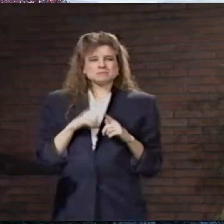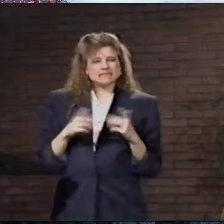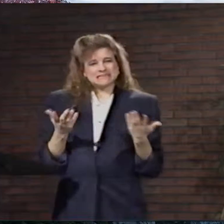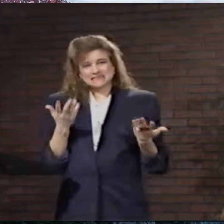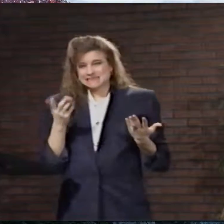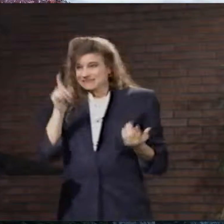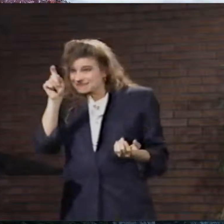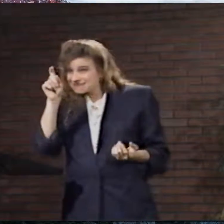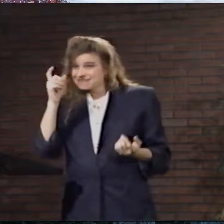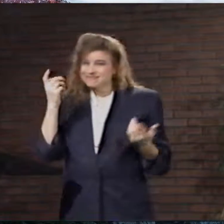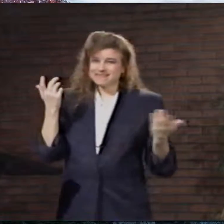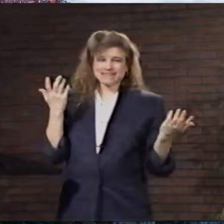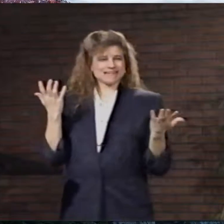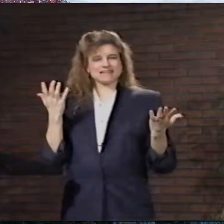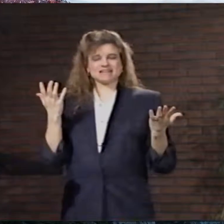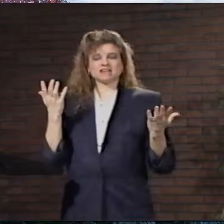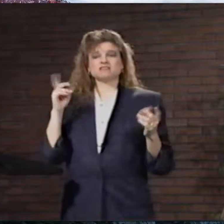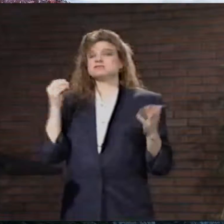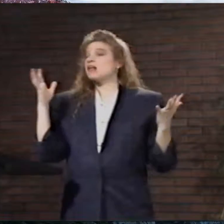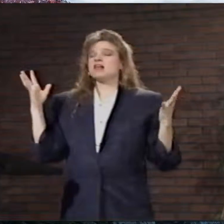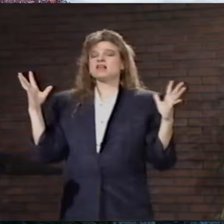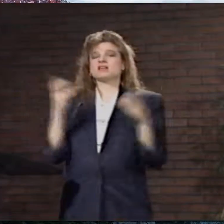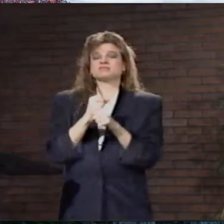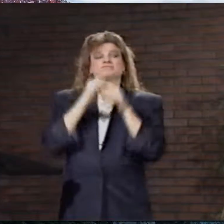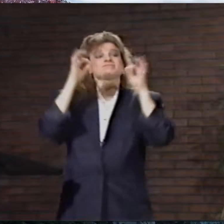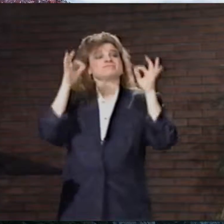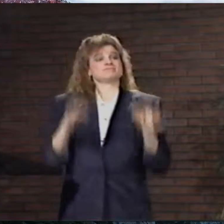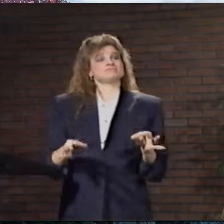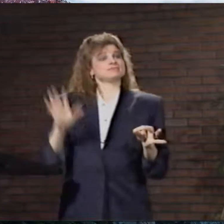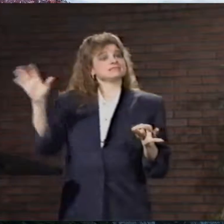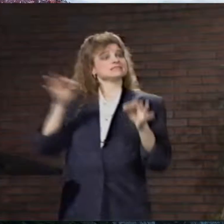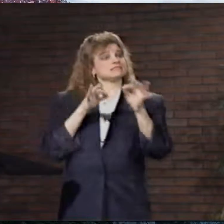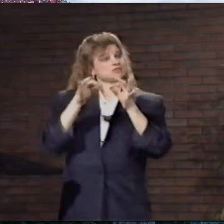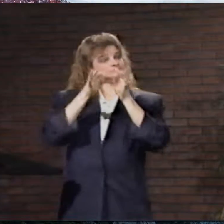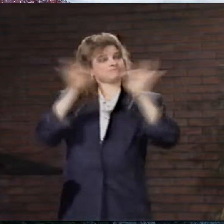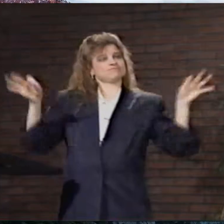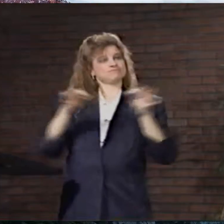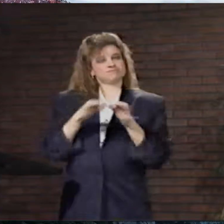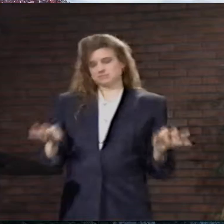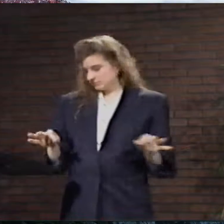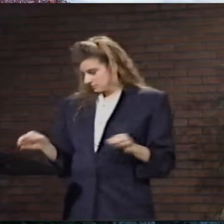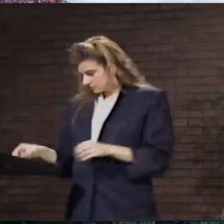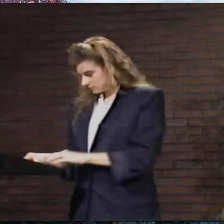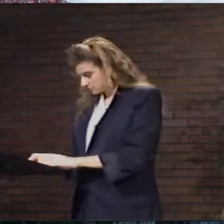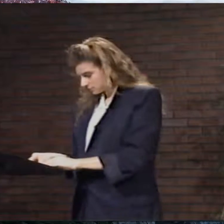You need to find an interpreter who can match the setting and the content.